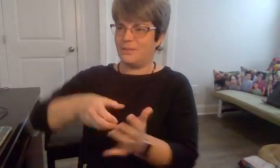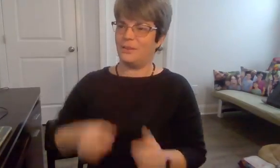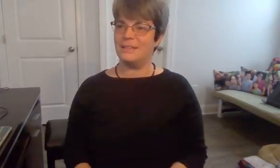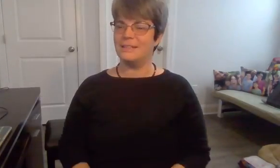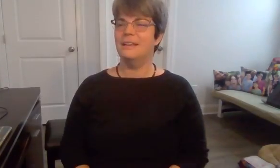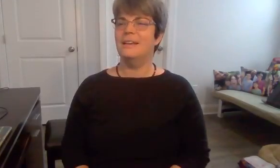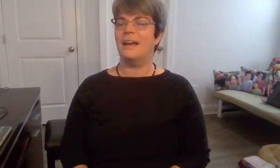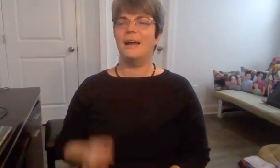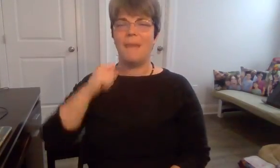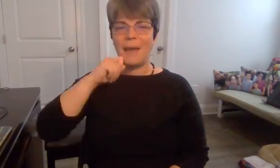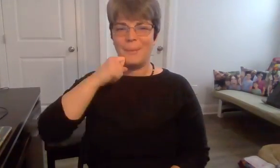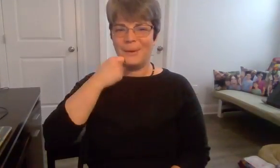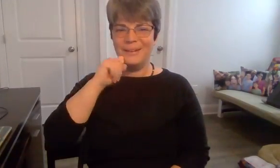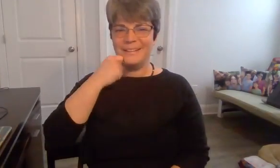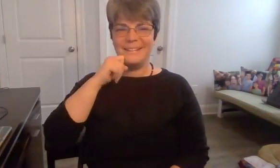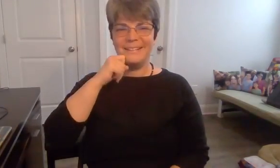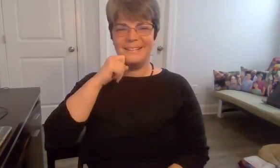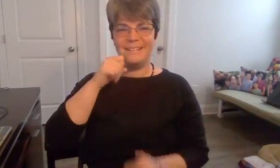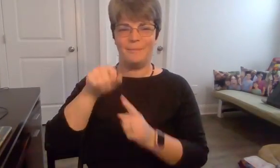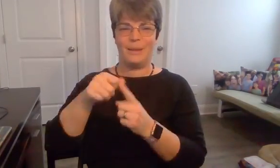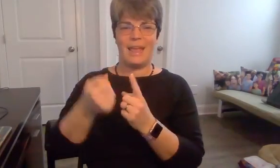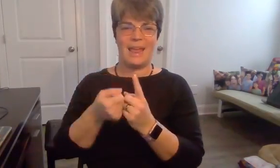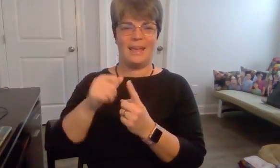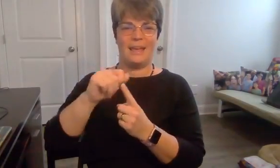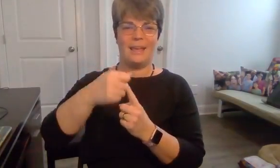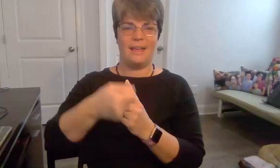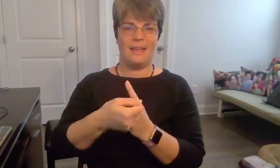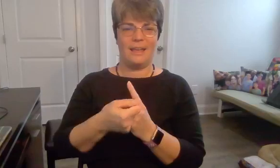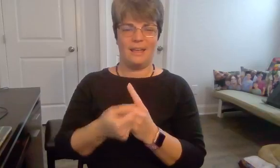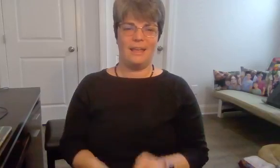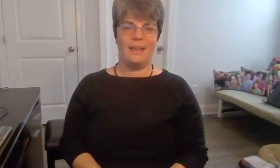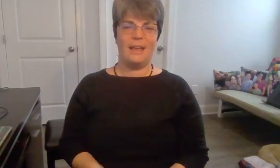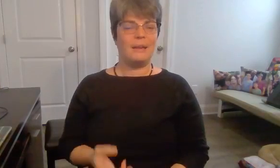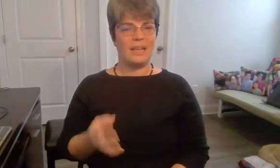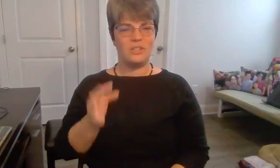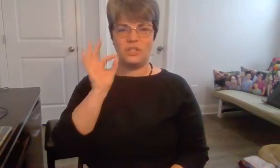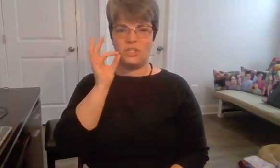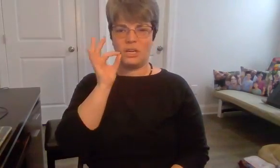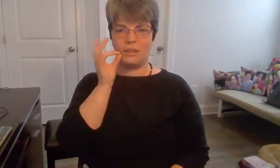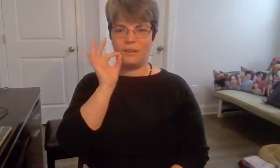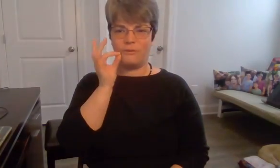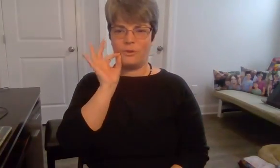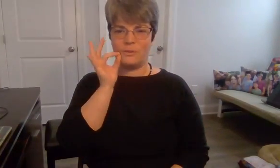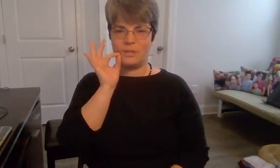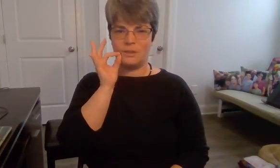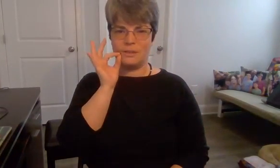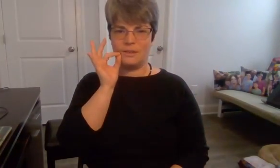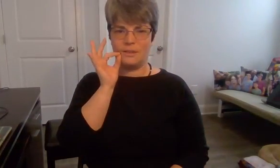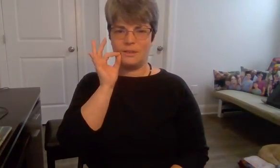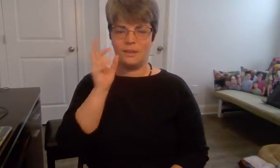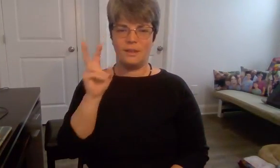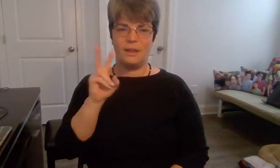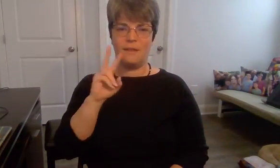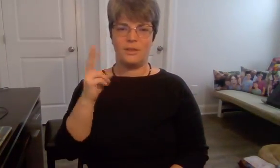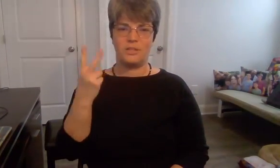Cookie. Apple, banana, and again, just generally fruit and